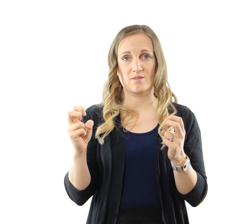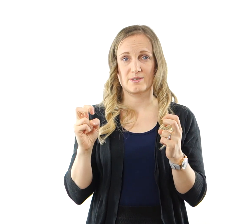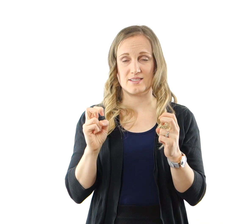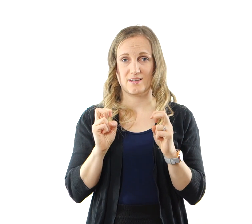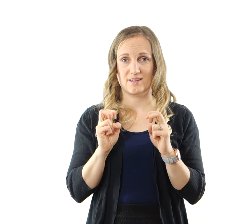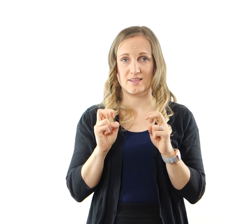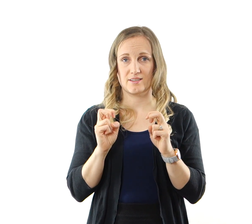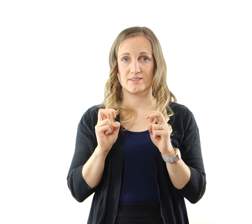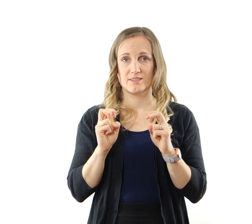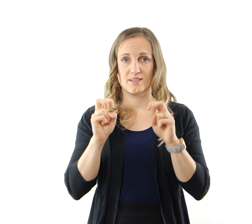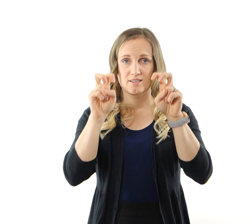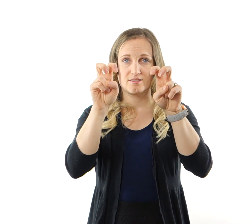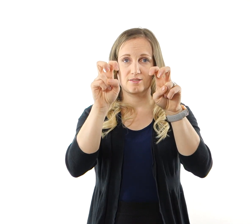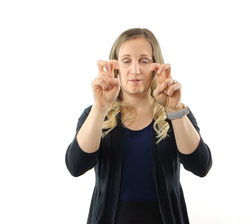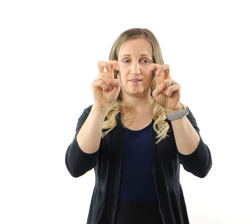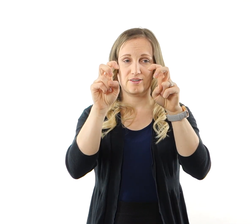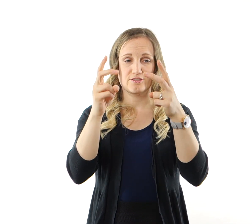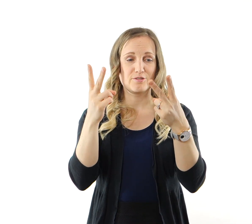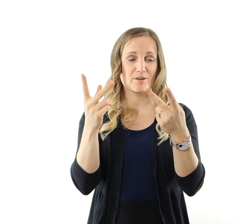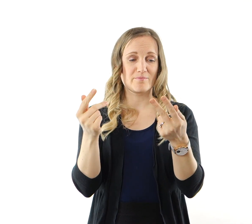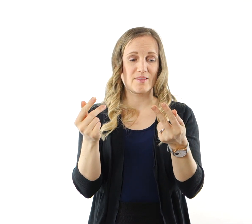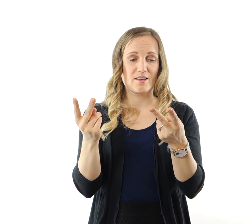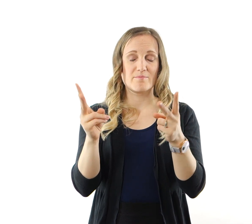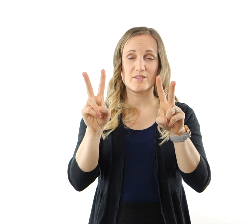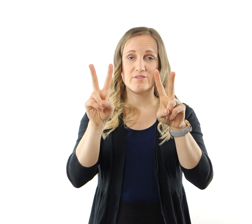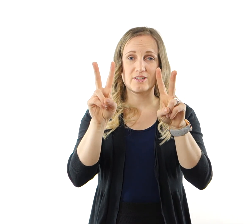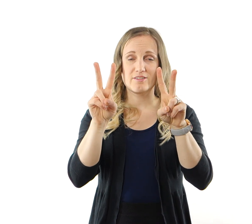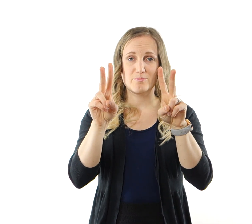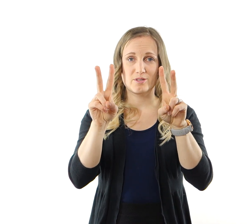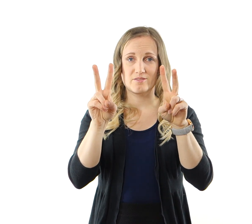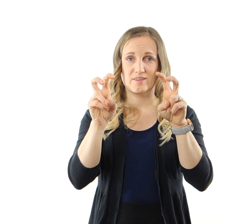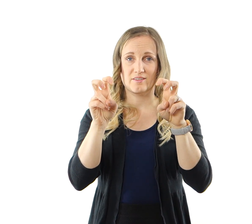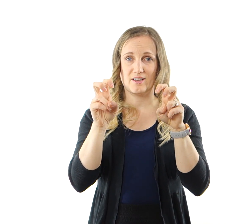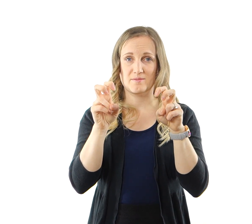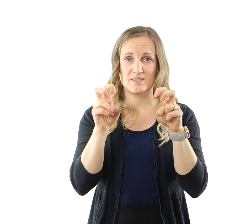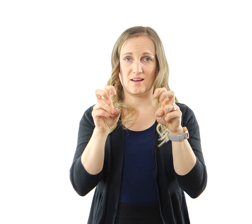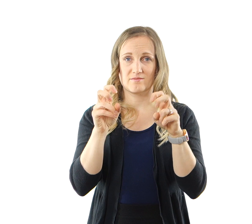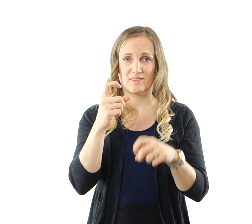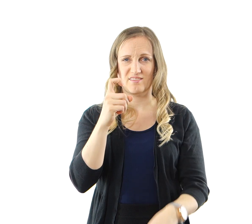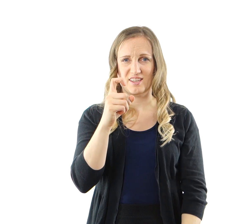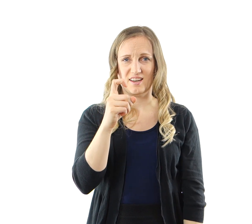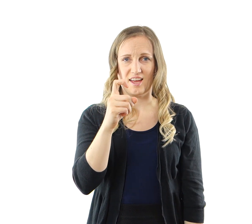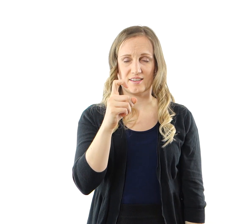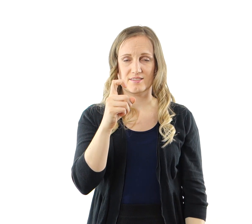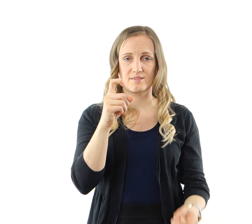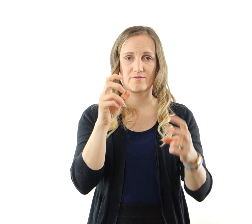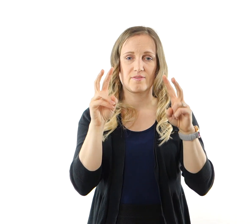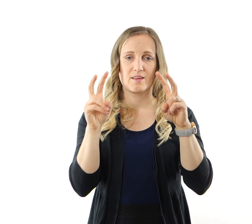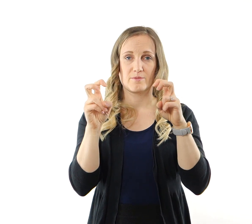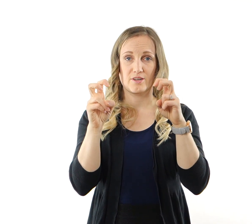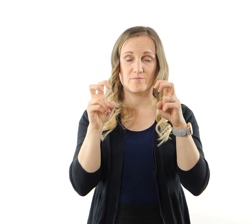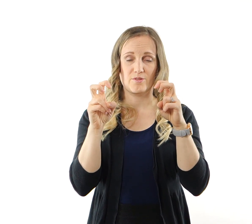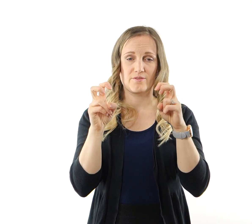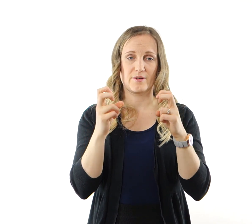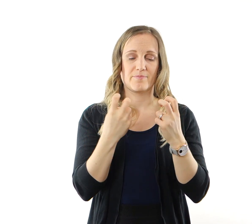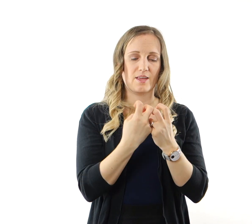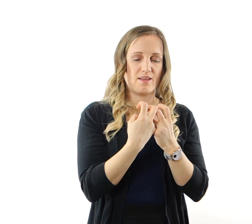we sign right there. So we have our middle finger and pointer finger come down, kind of like an X. But you got both of them. And